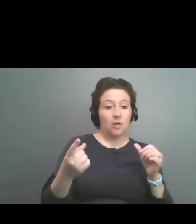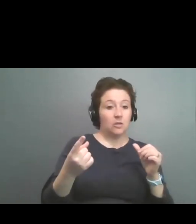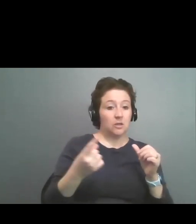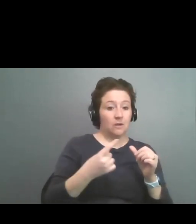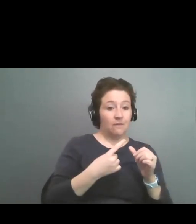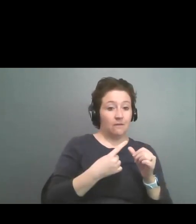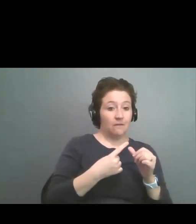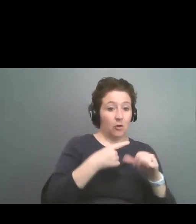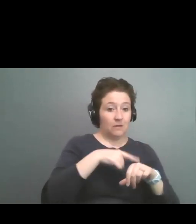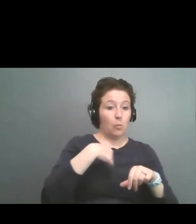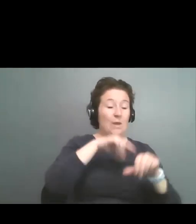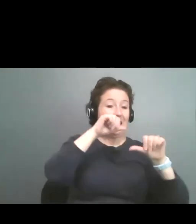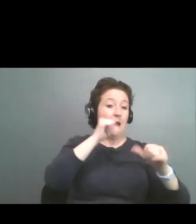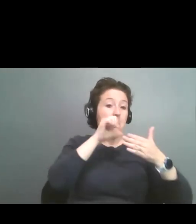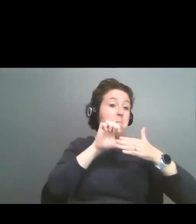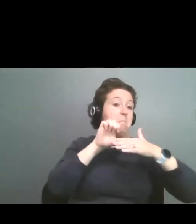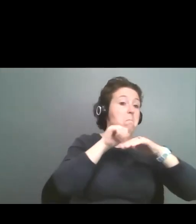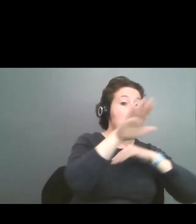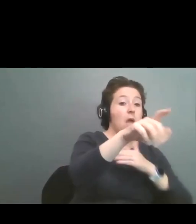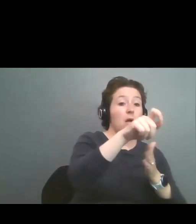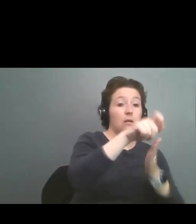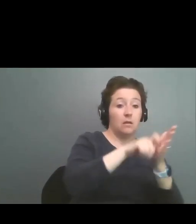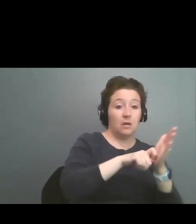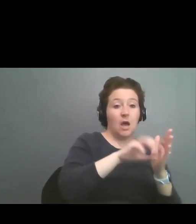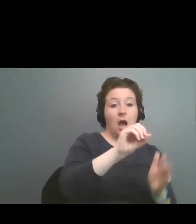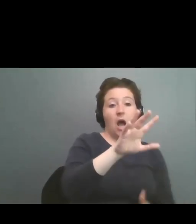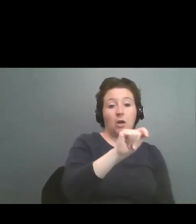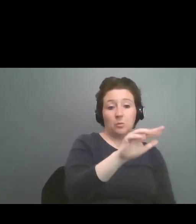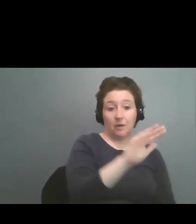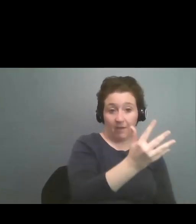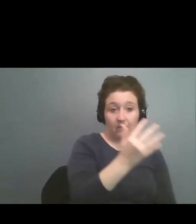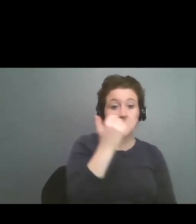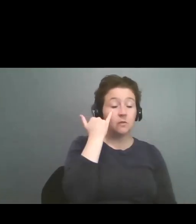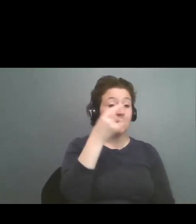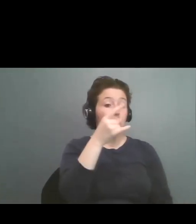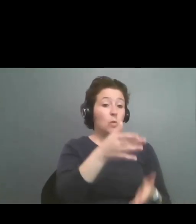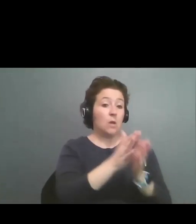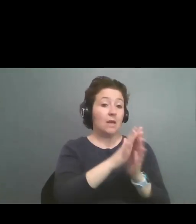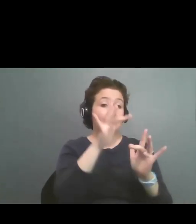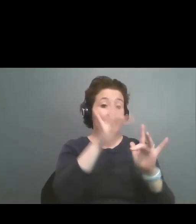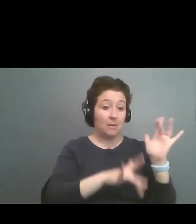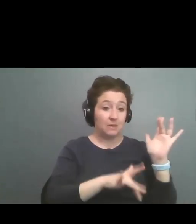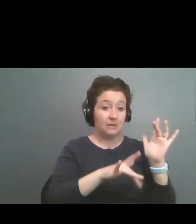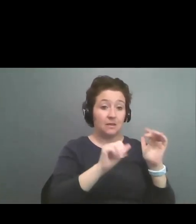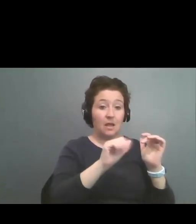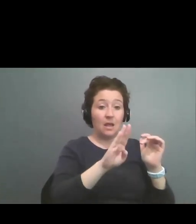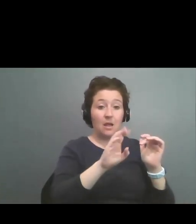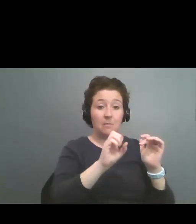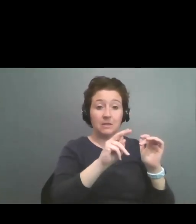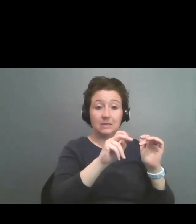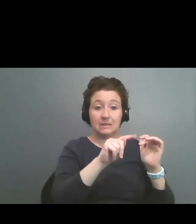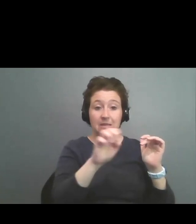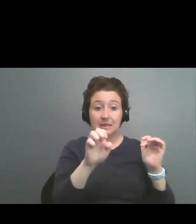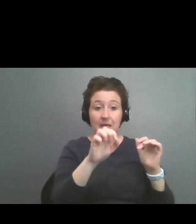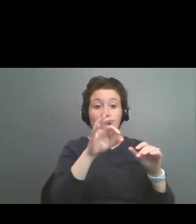is October 5th. So any of those individuals that have requested an absentee ballot will get that ballot after October